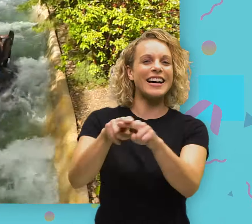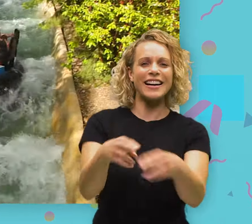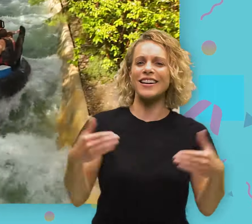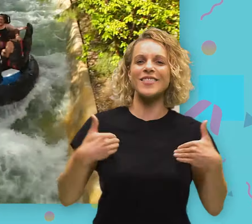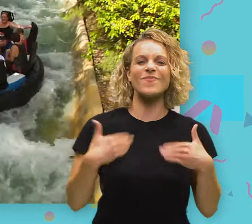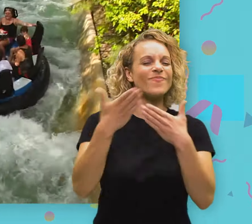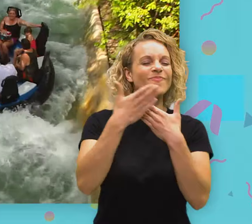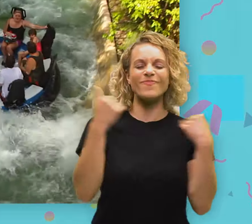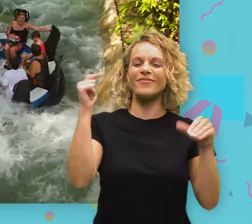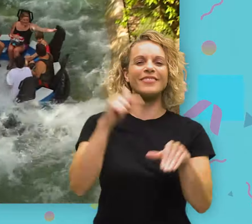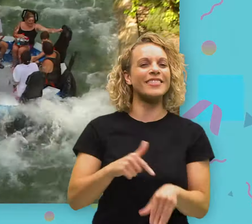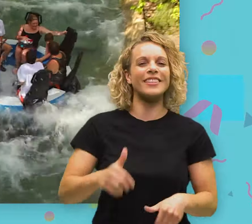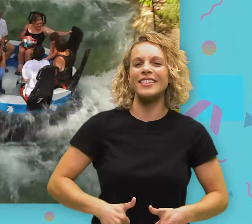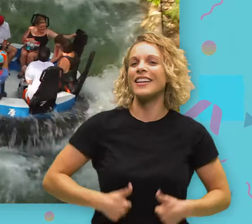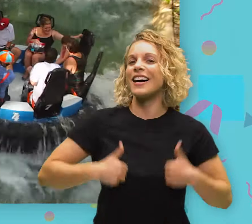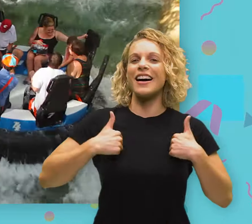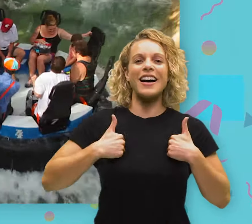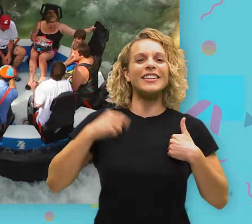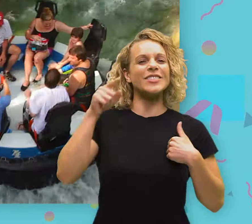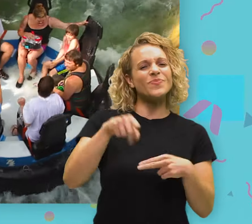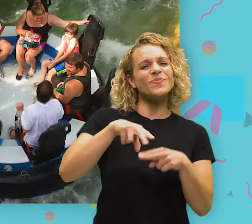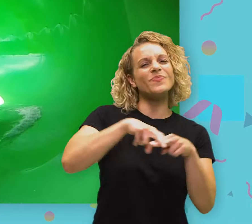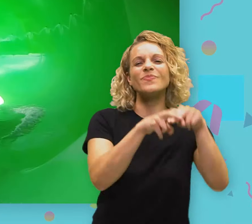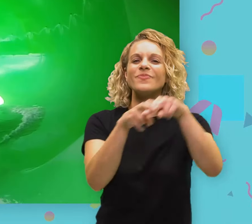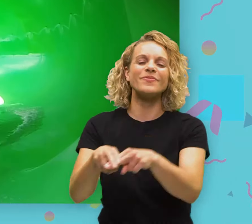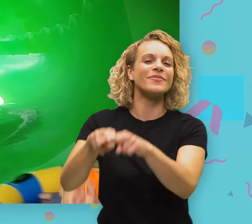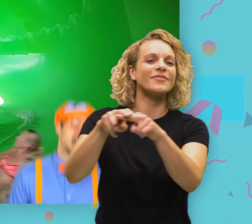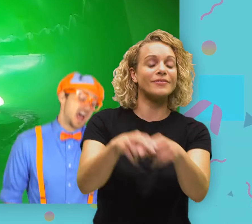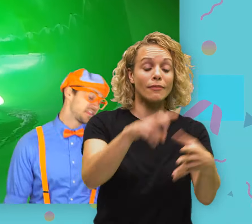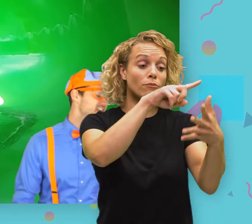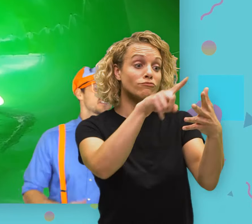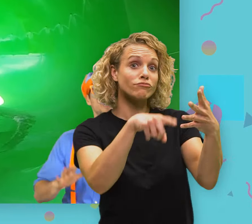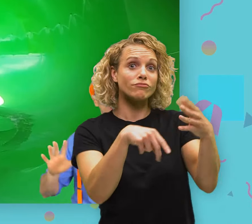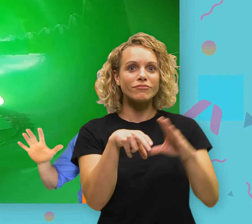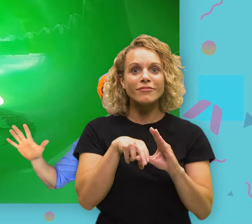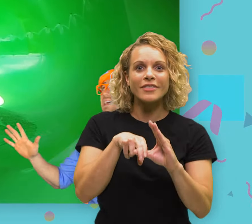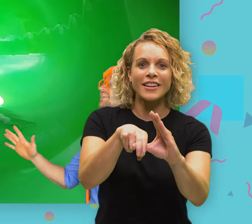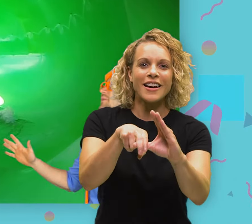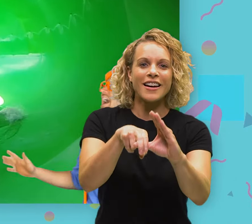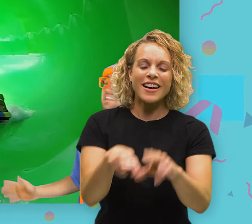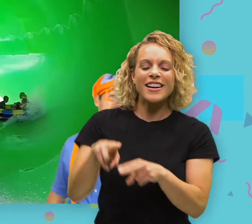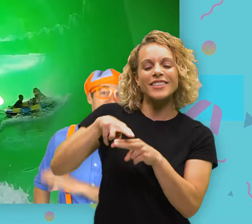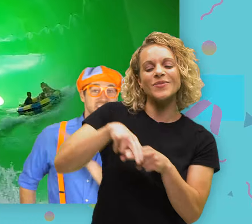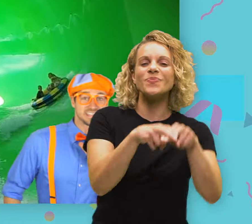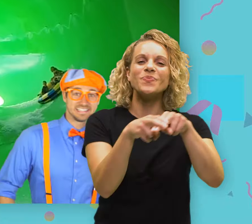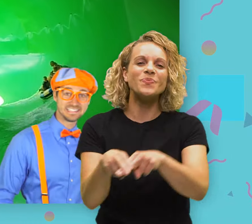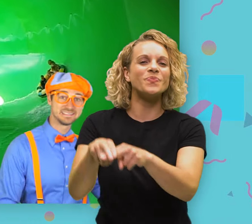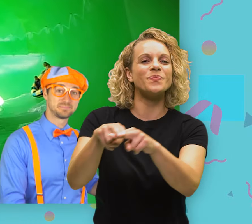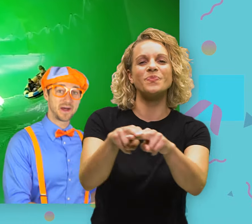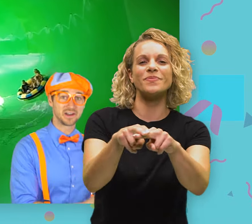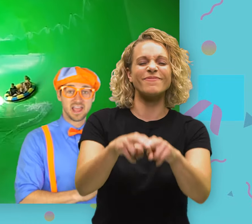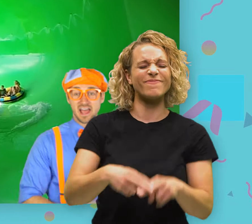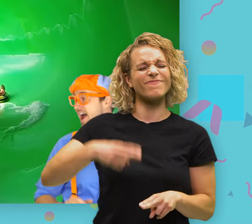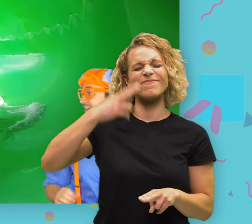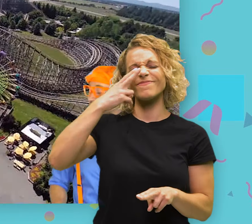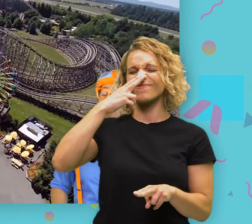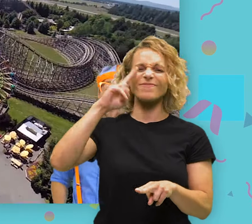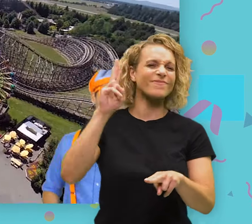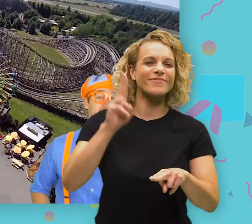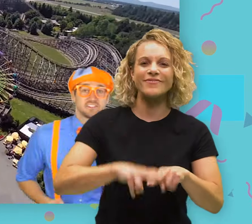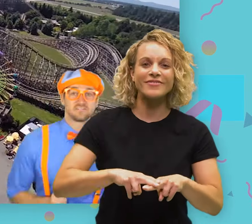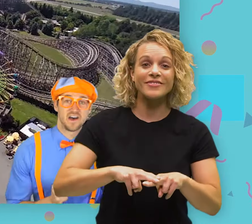This is gonna be so much fun! Woohoo! At the theme park, I have the time of my life. At the theme park, there are so many rides. At the theme park, I